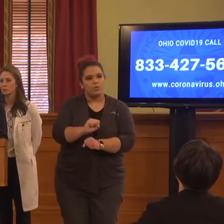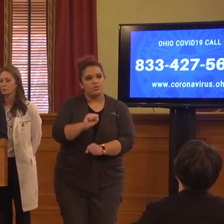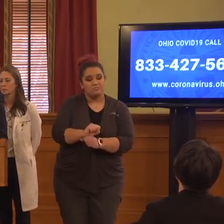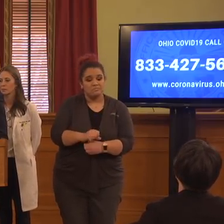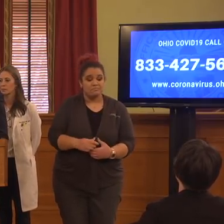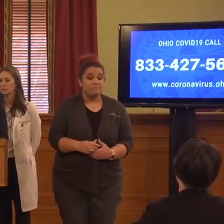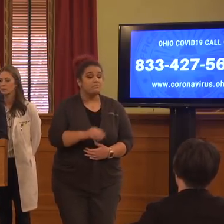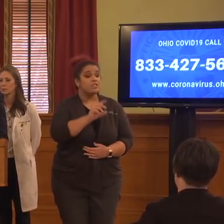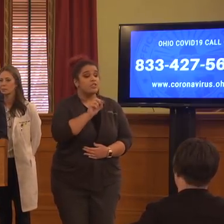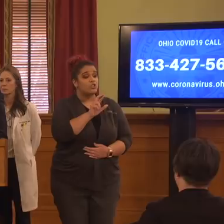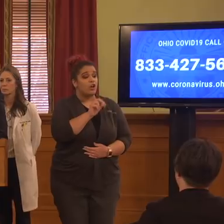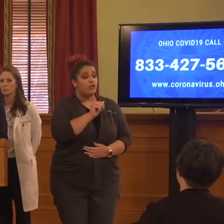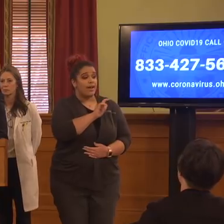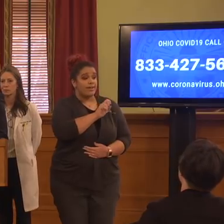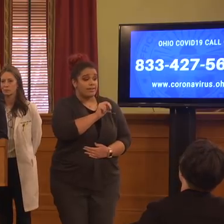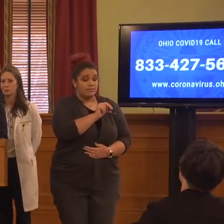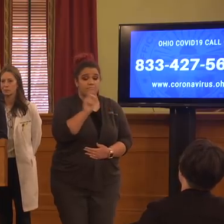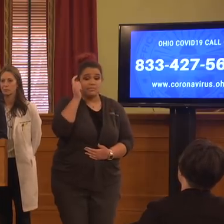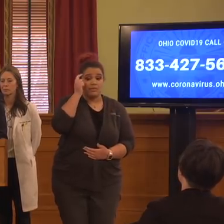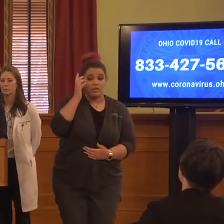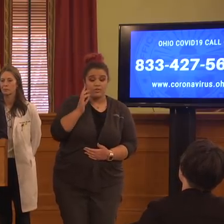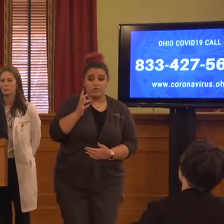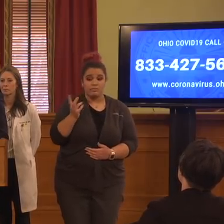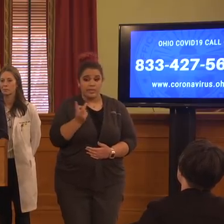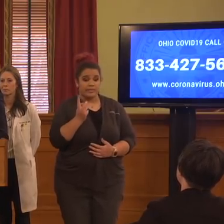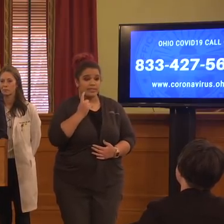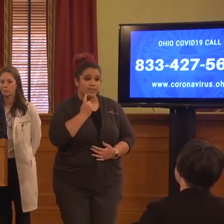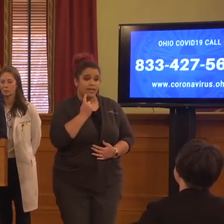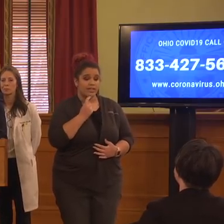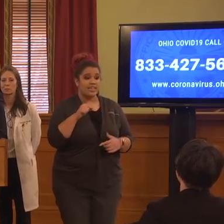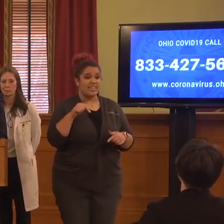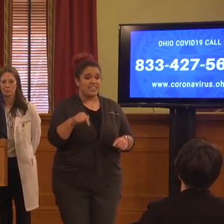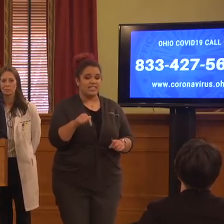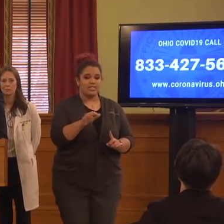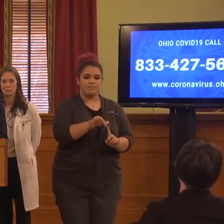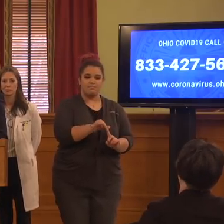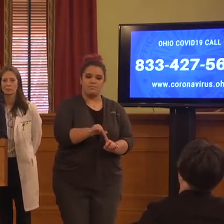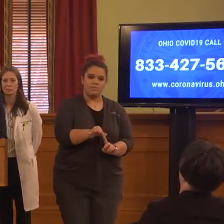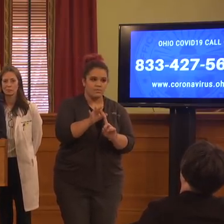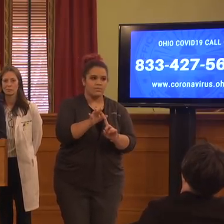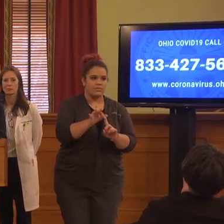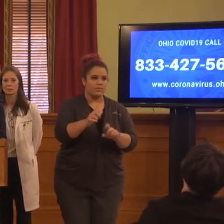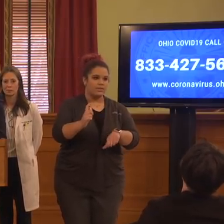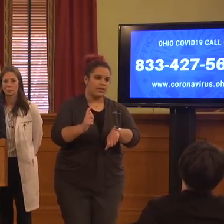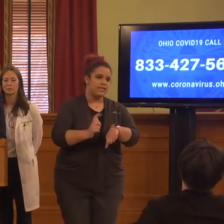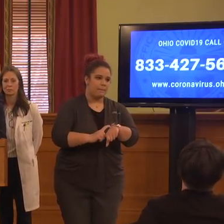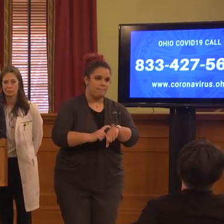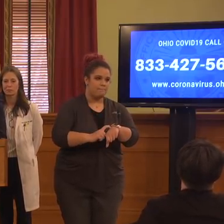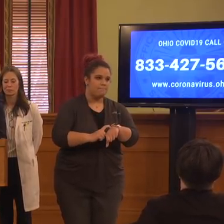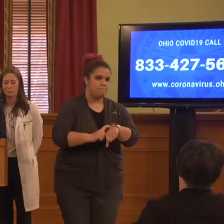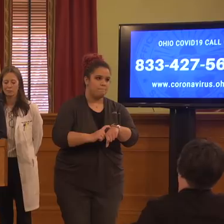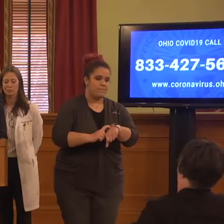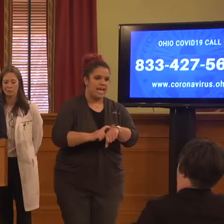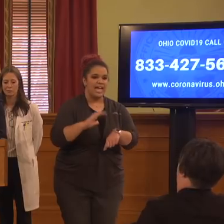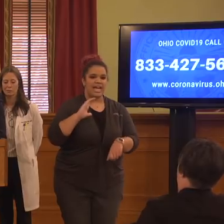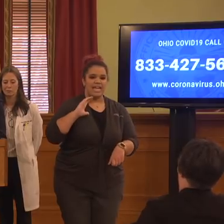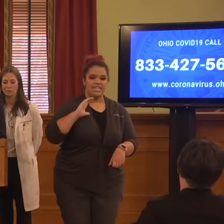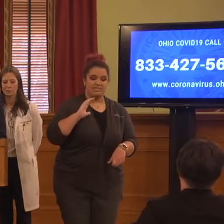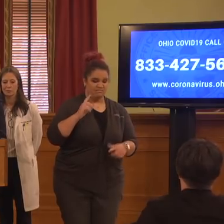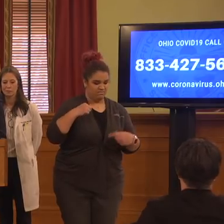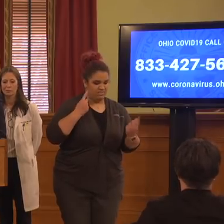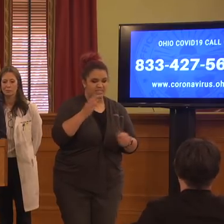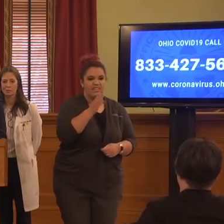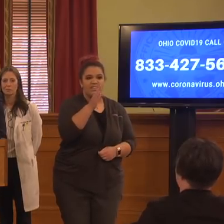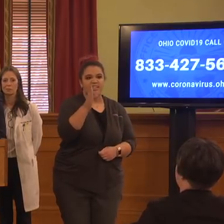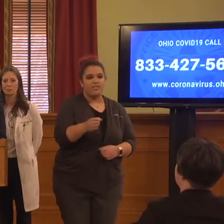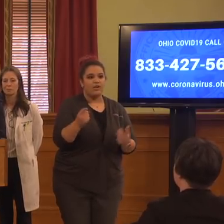and the governor have said, this is an unprecedented time. And in unprecedented times, we have a patriotic and civic duty to pull